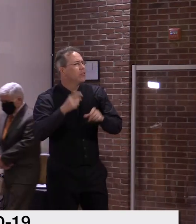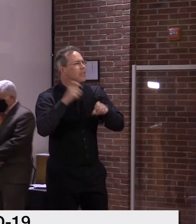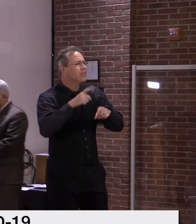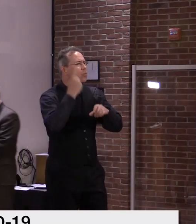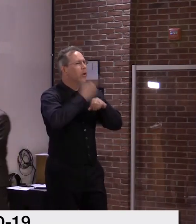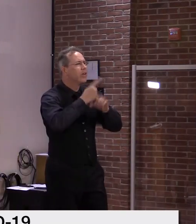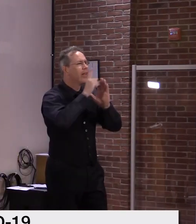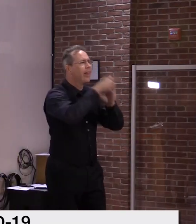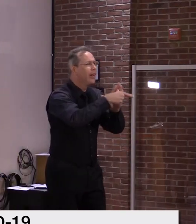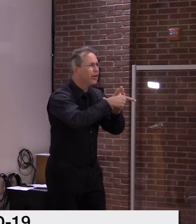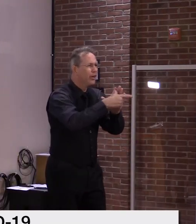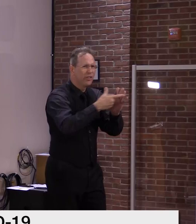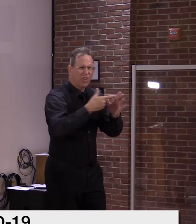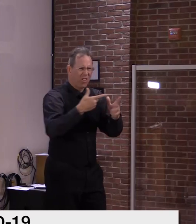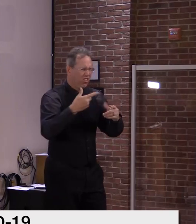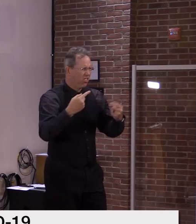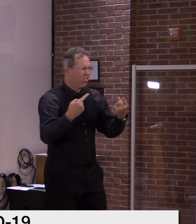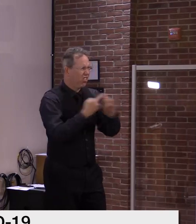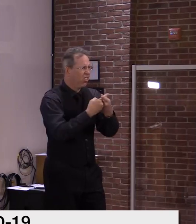further.